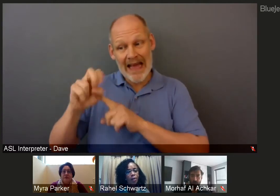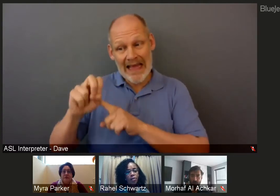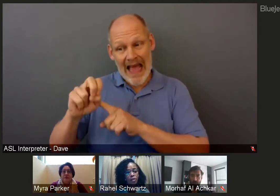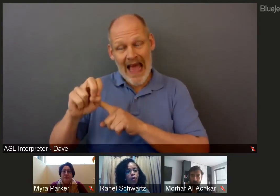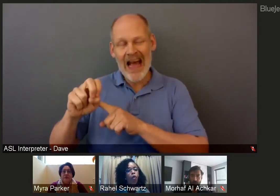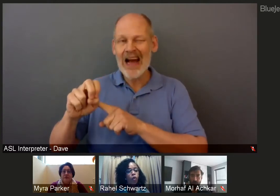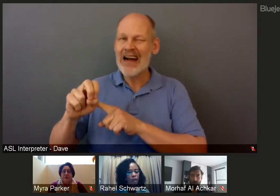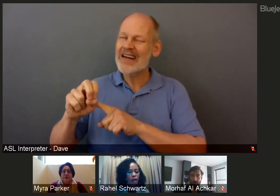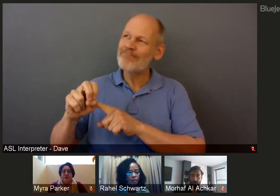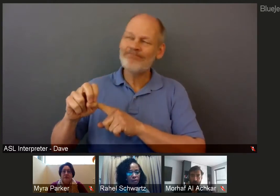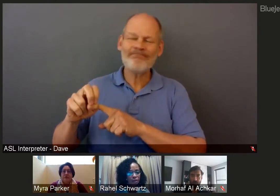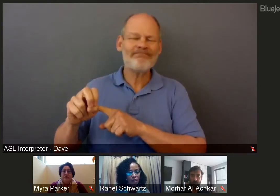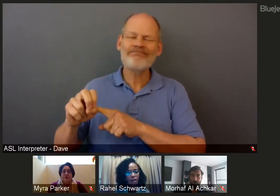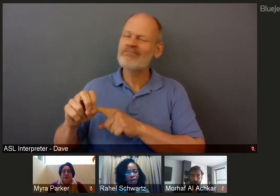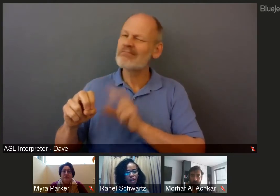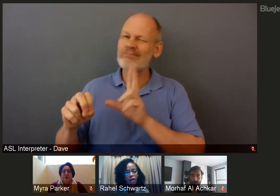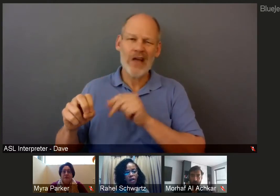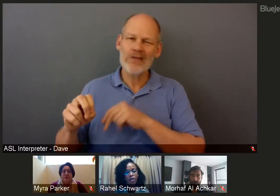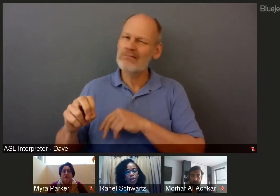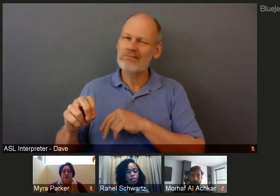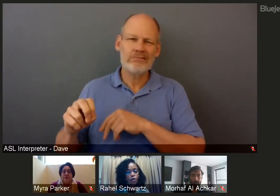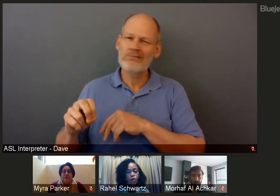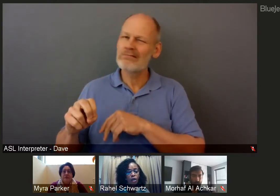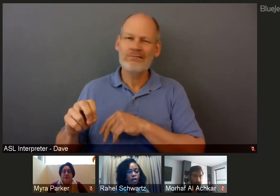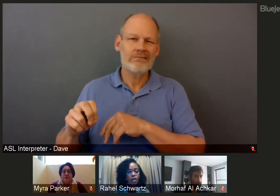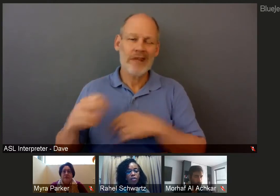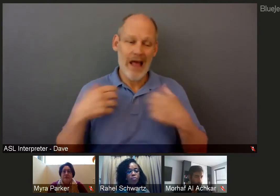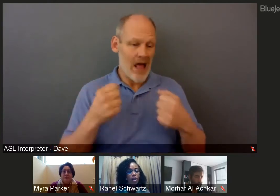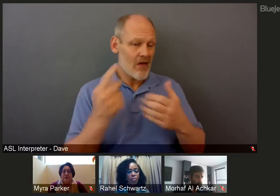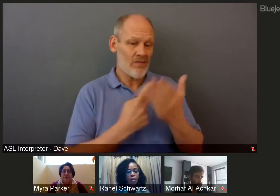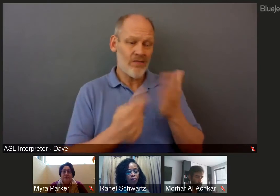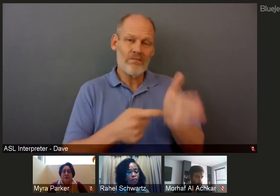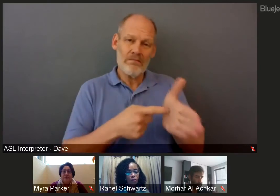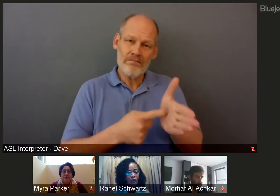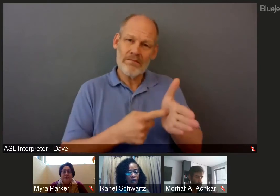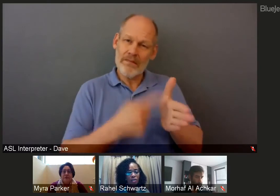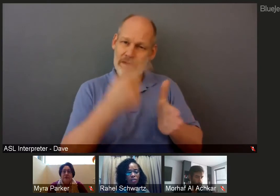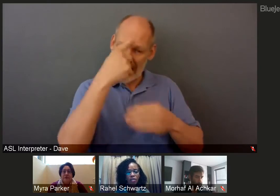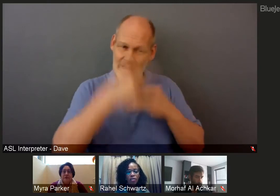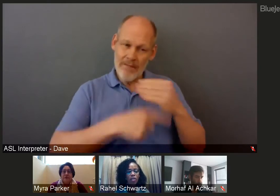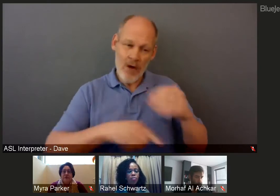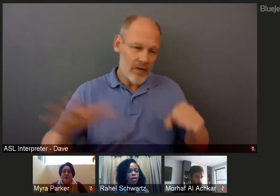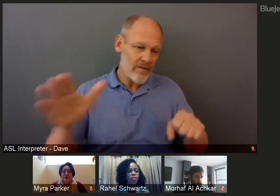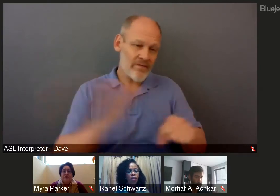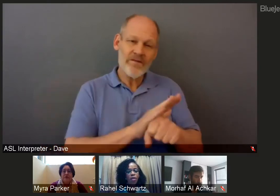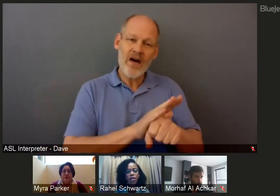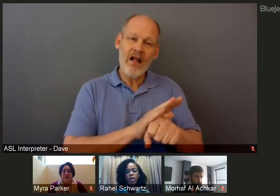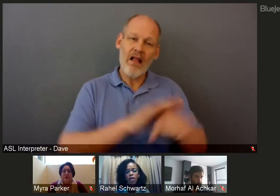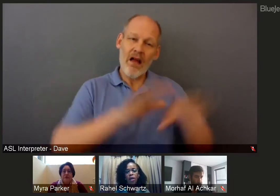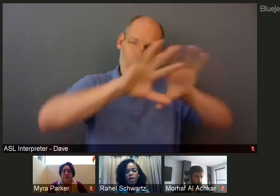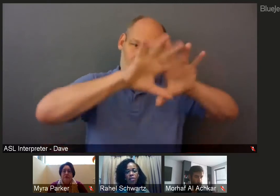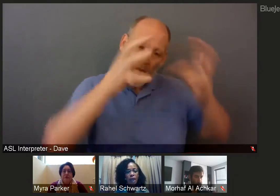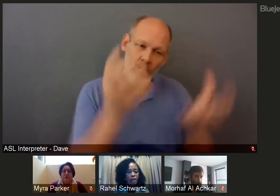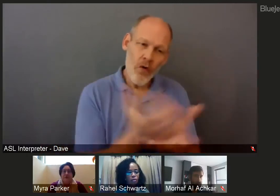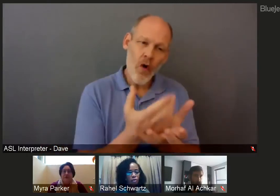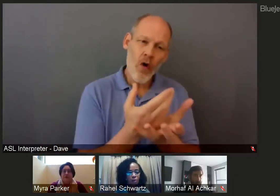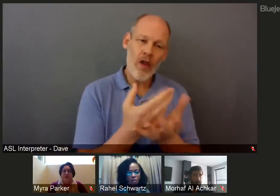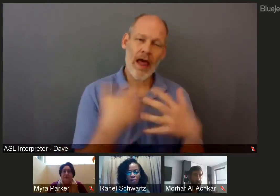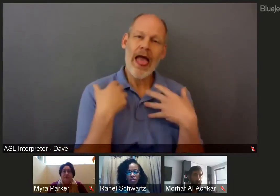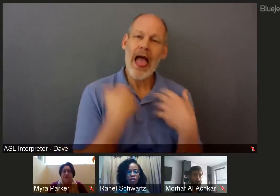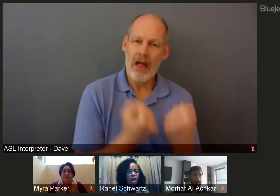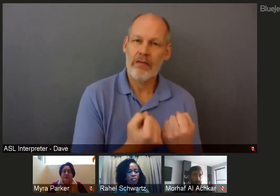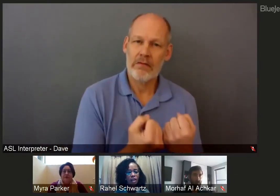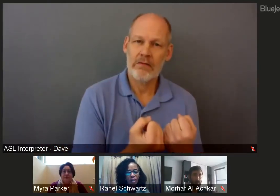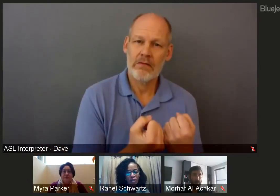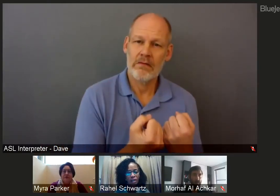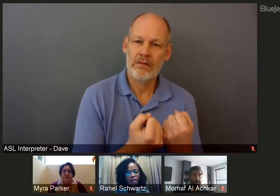caring about their whole health. So it may be food access, it may be language